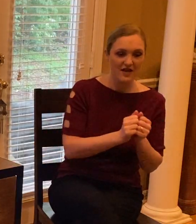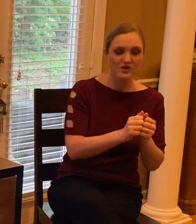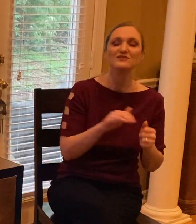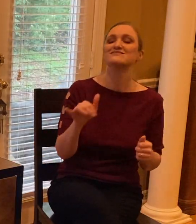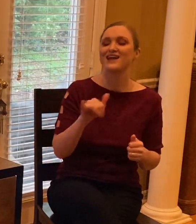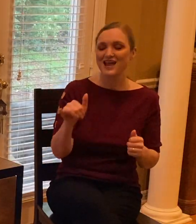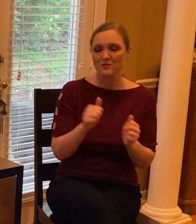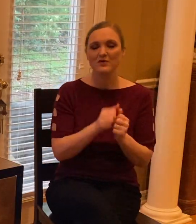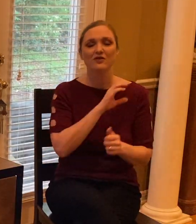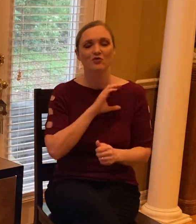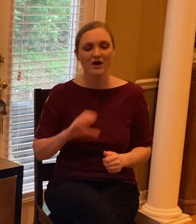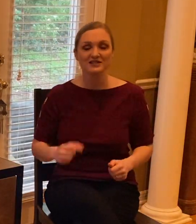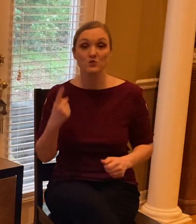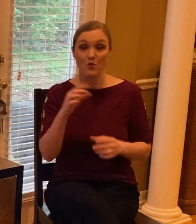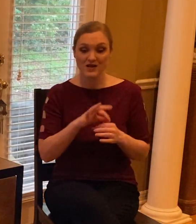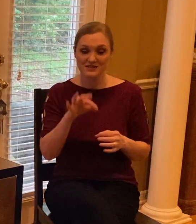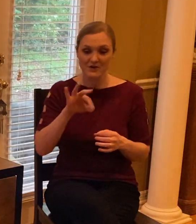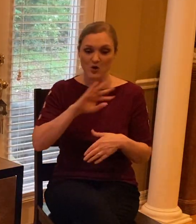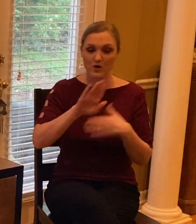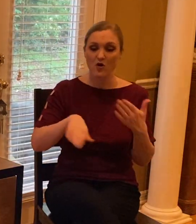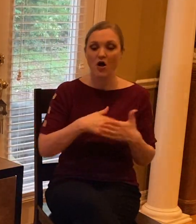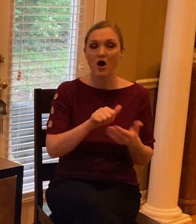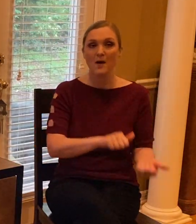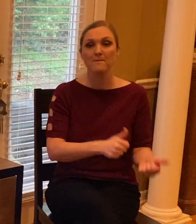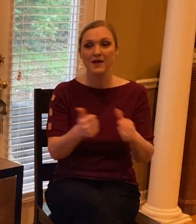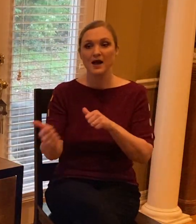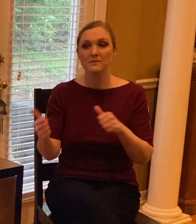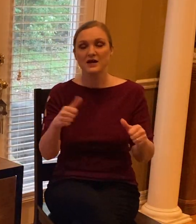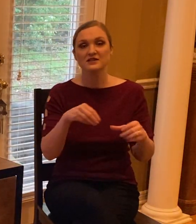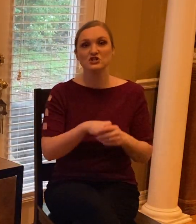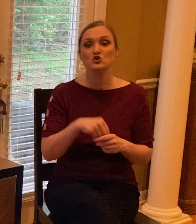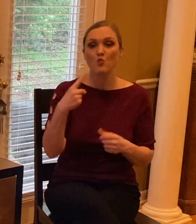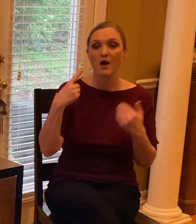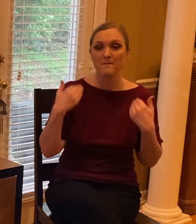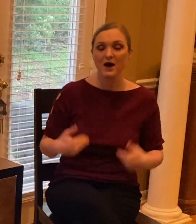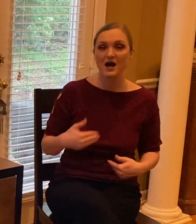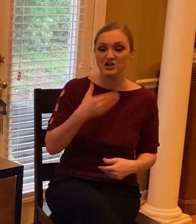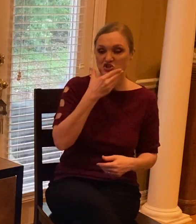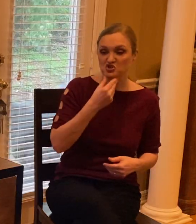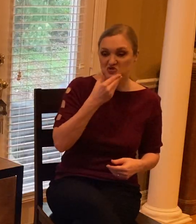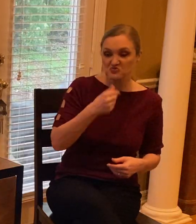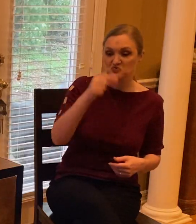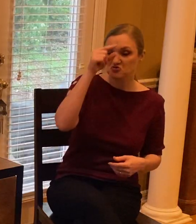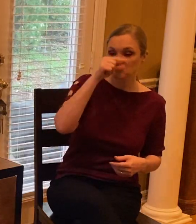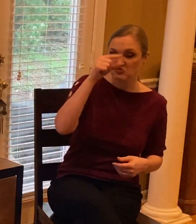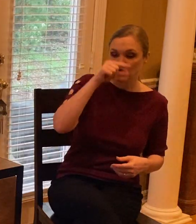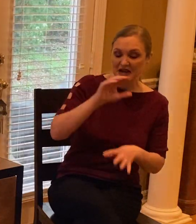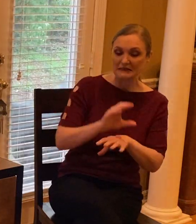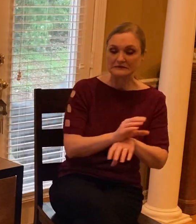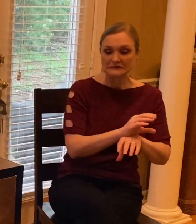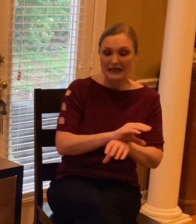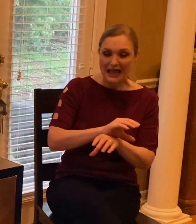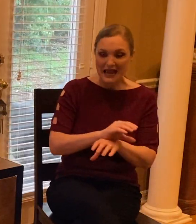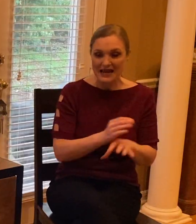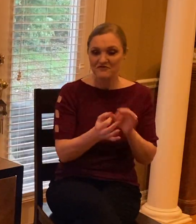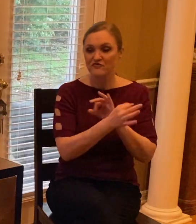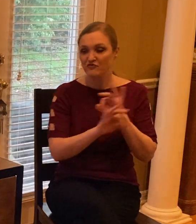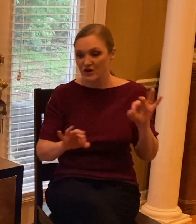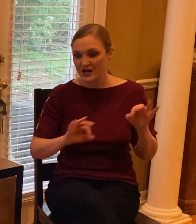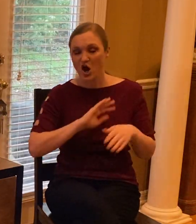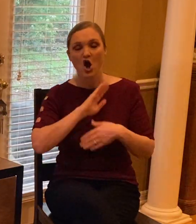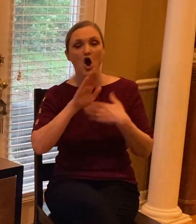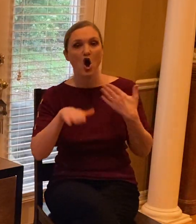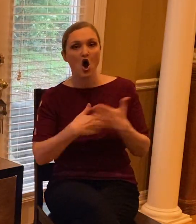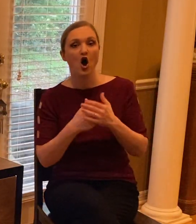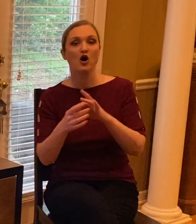Christ. For in one spirit we were all baptized into one body, Jews or Greeks, slaves or free, and all were made to drink of one